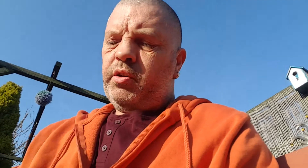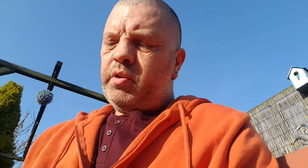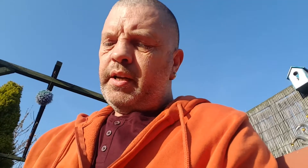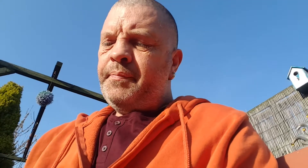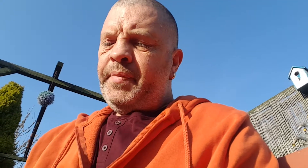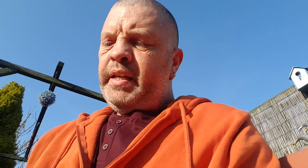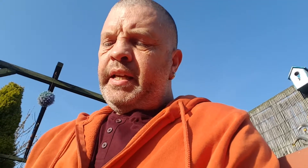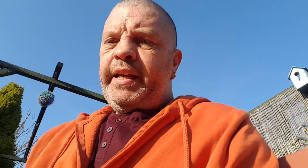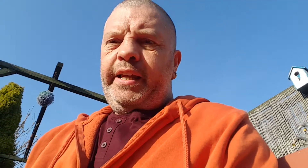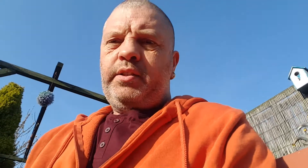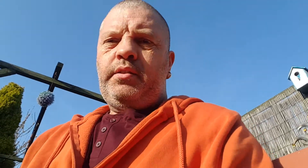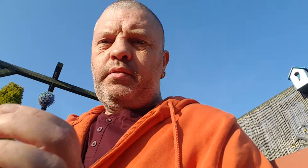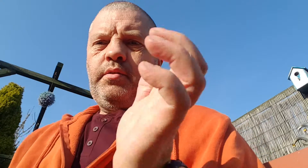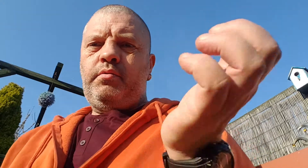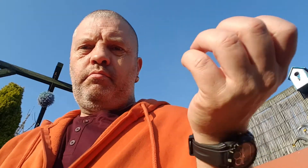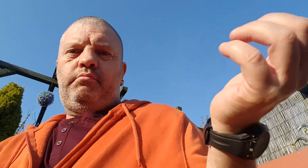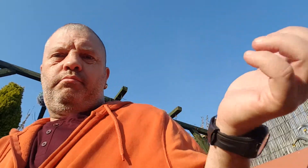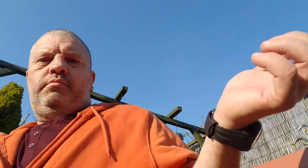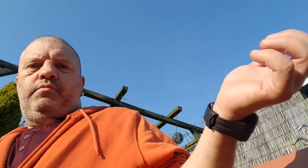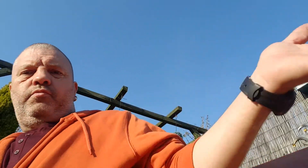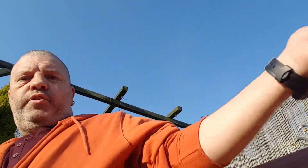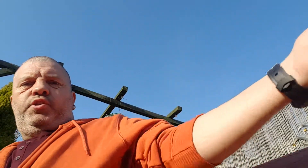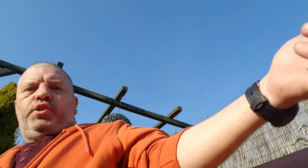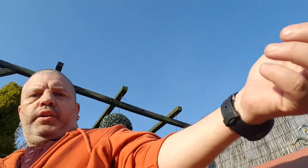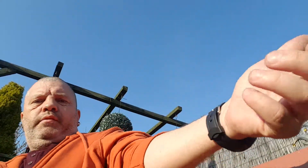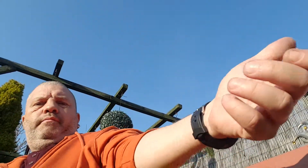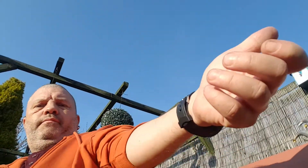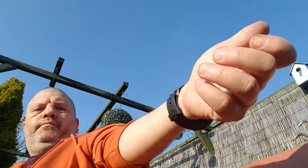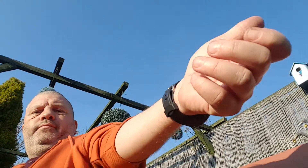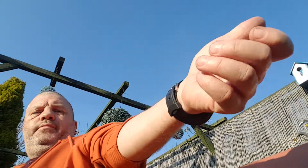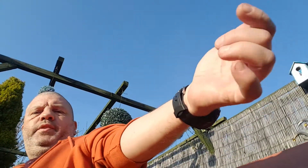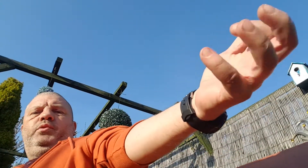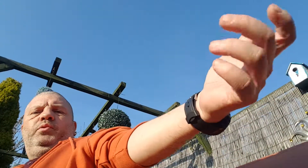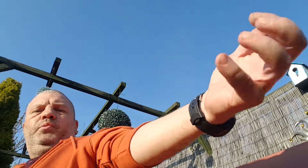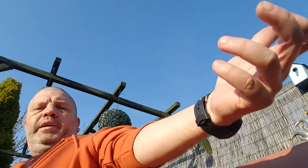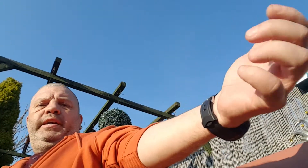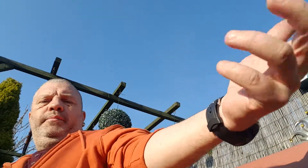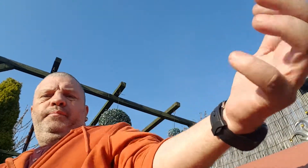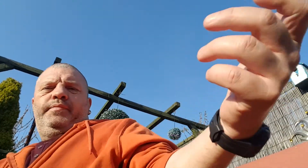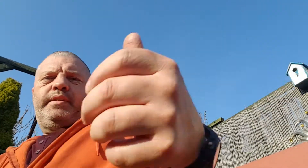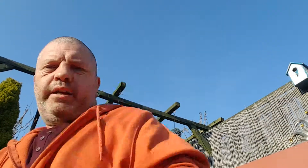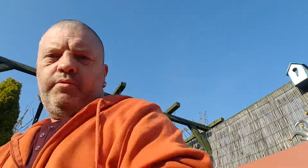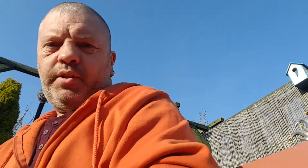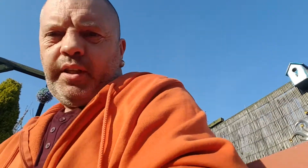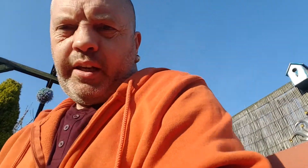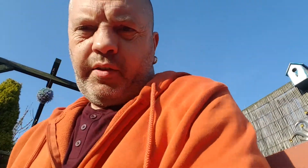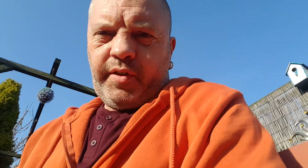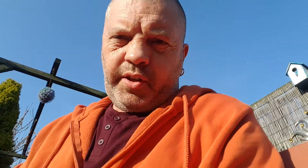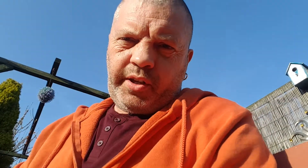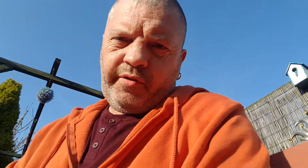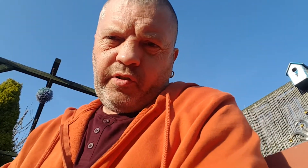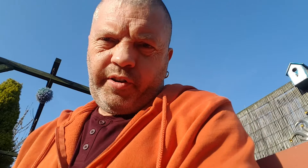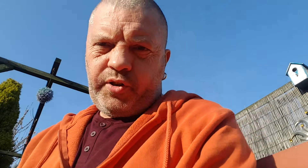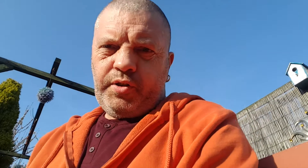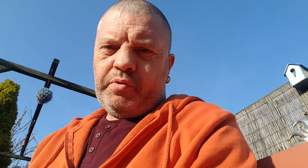shoulder, is reaching all the way down to the end of a 34-inch